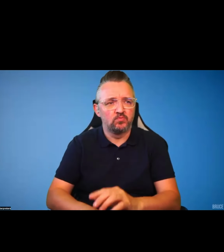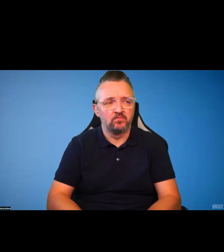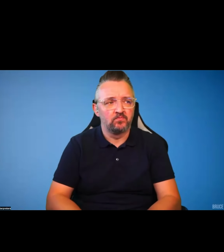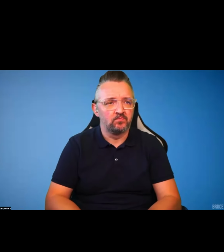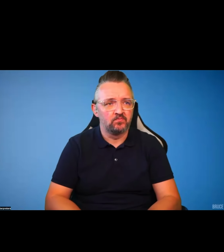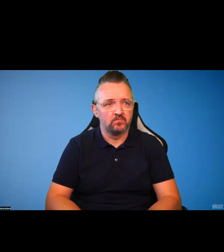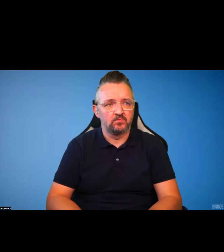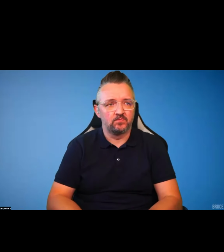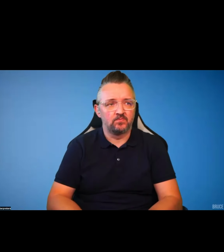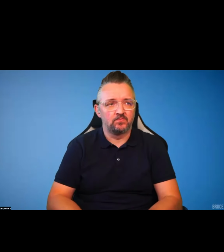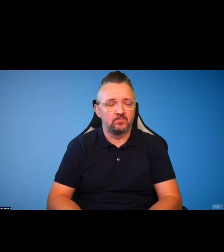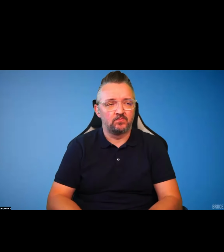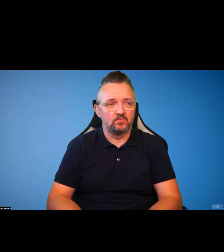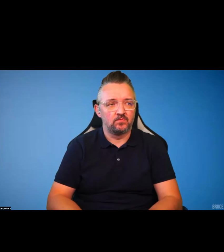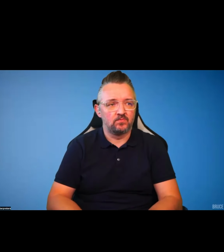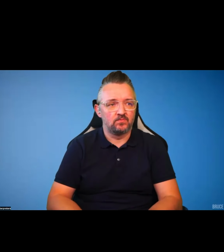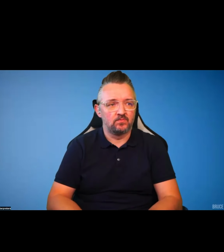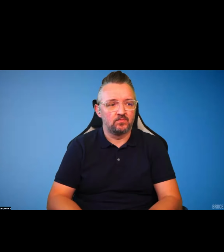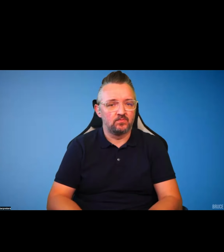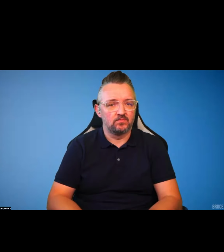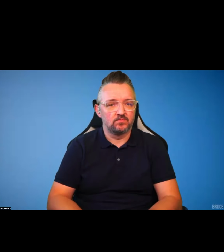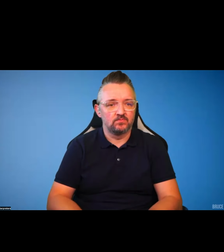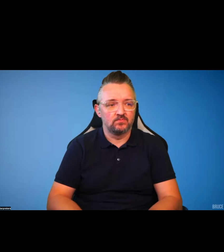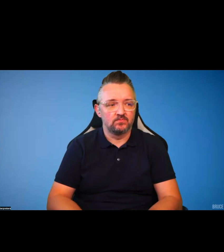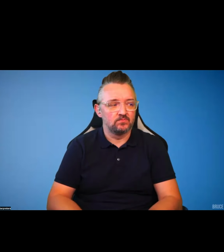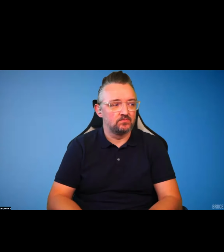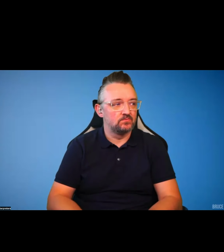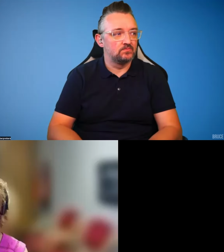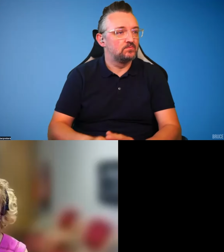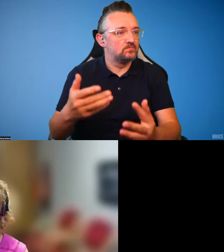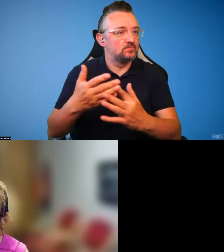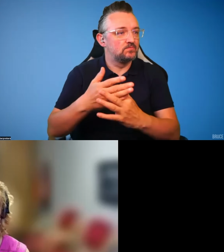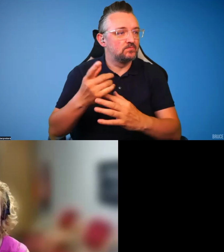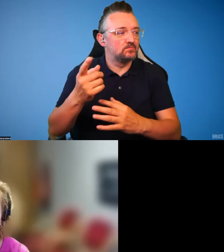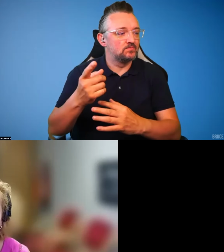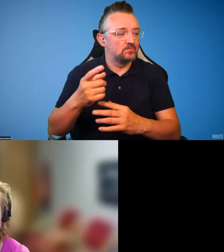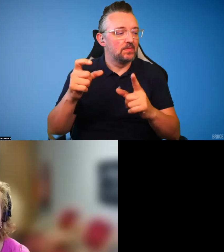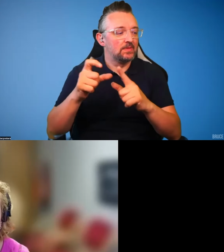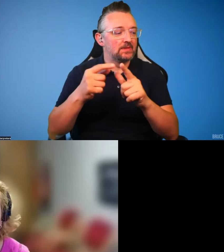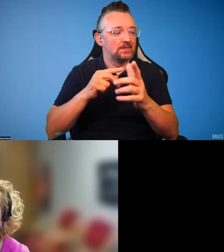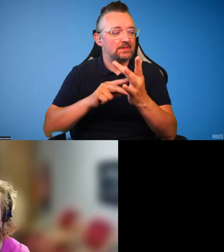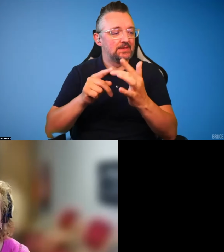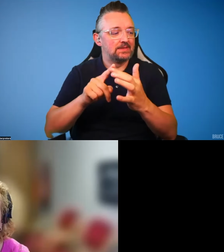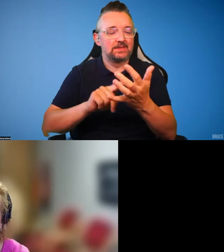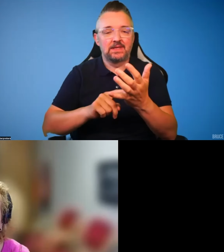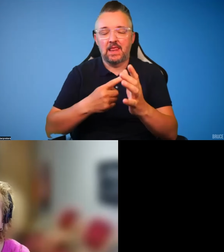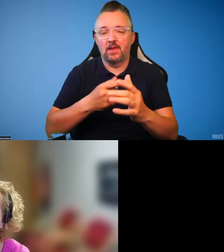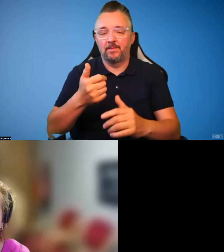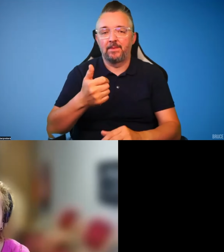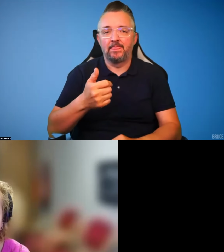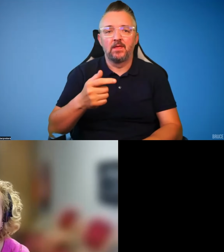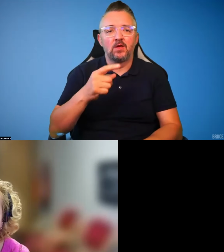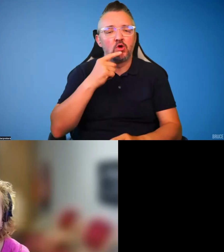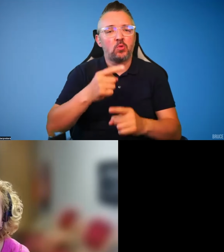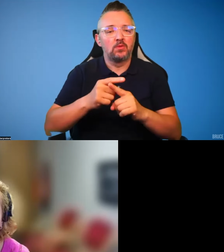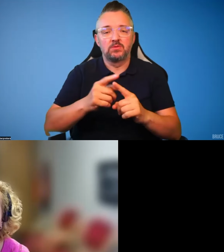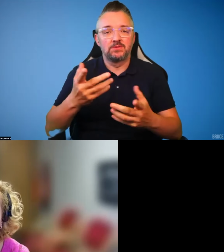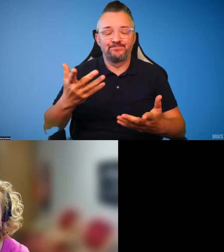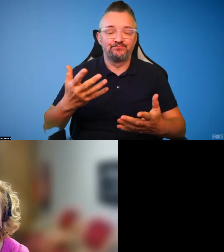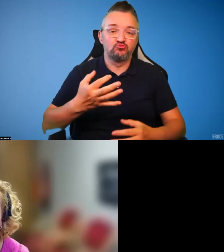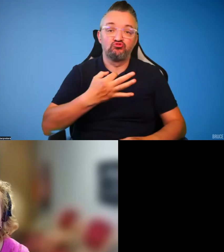Would you like me to come in? That would be great. Thanks, Daniela. I suppose it's about a sort of balance of risk.